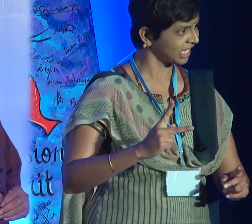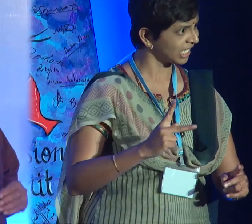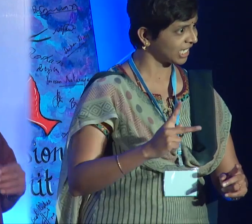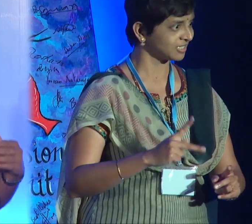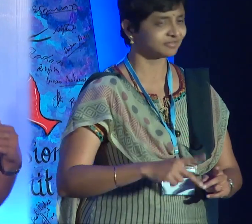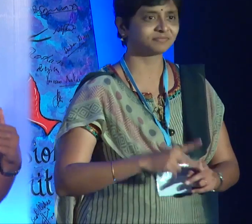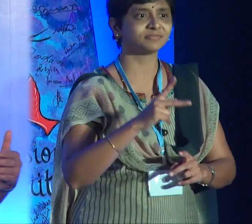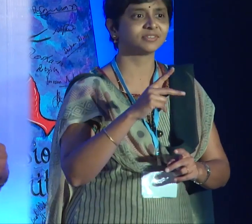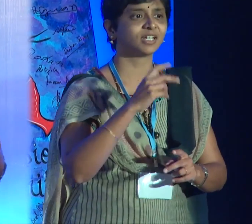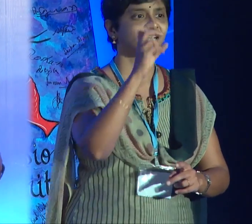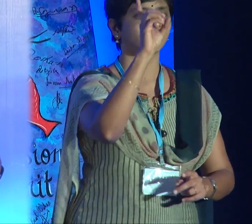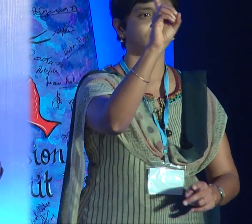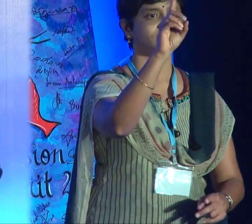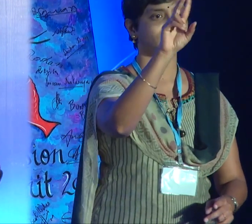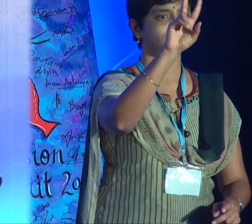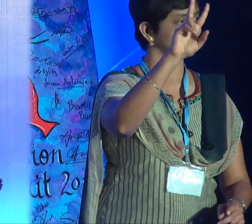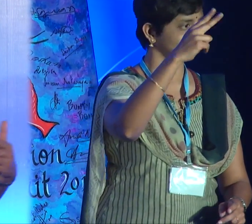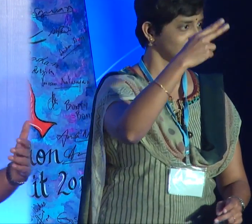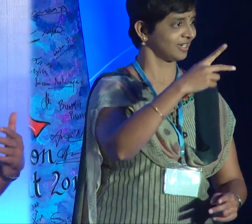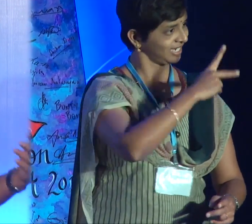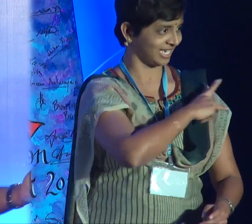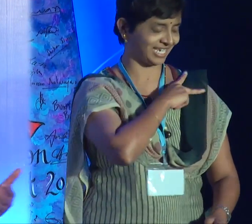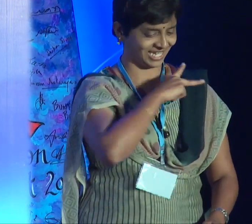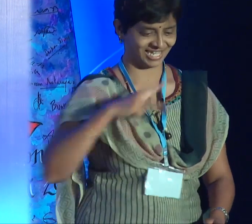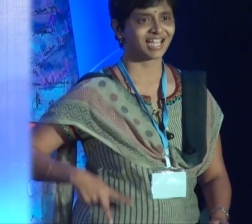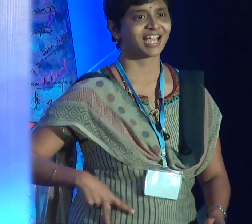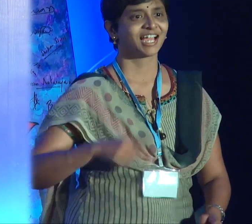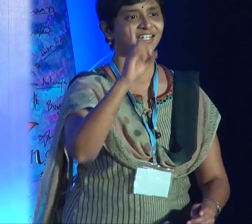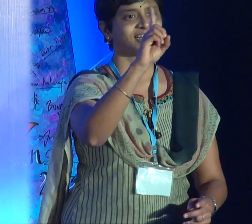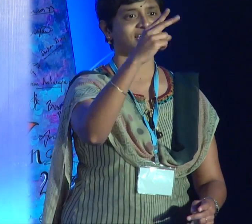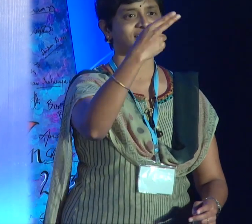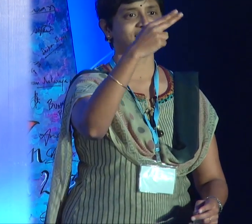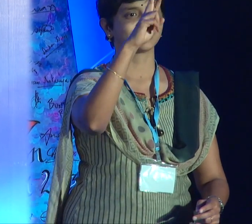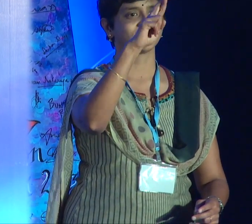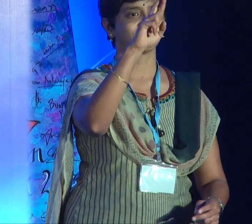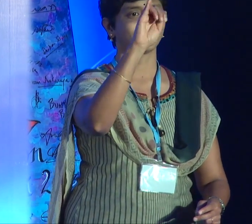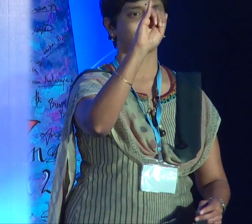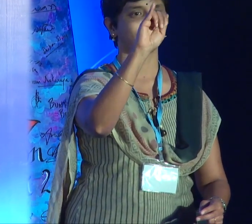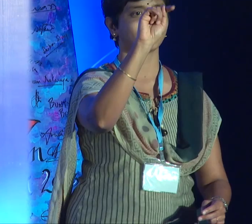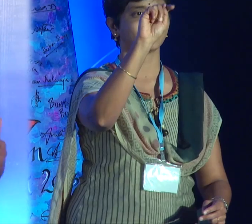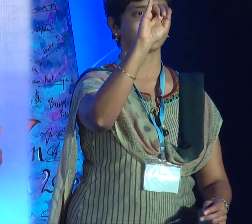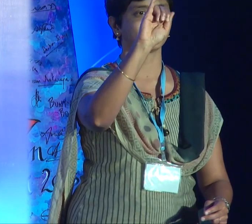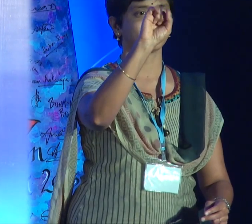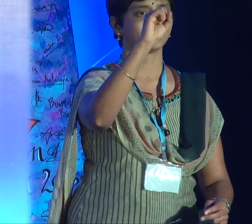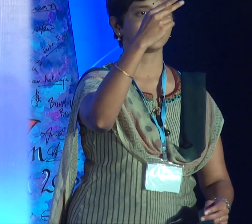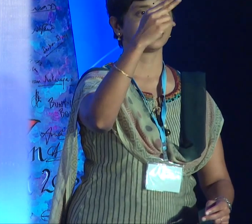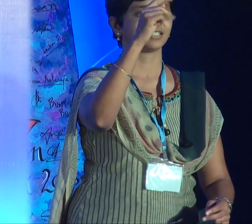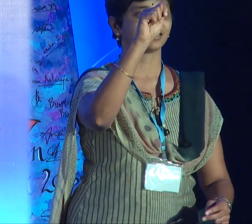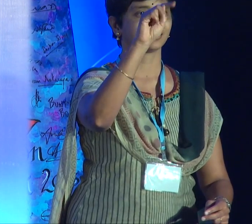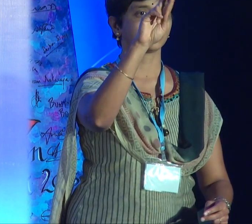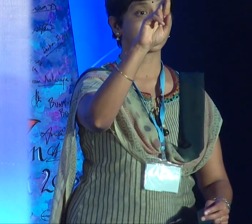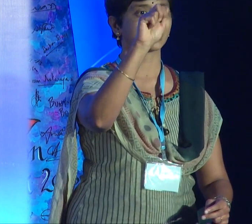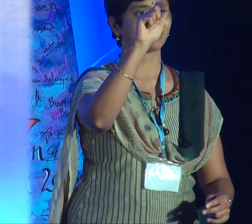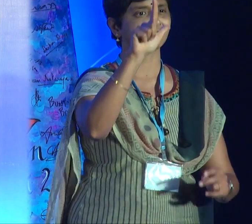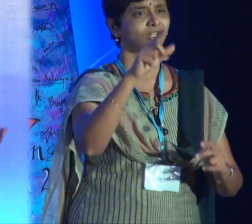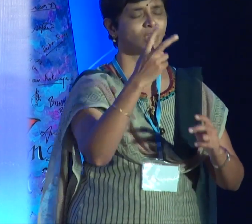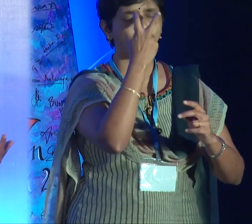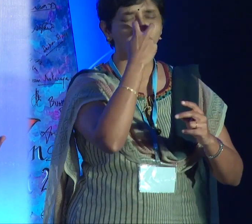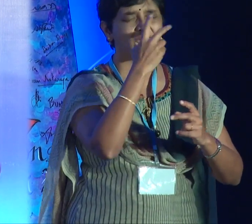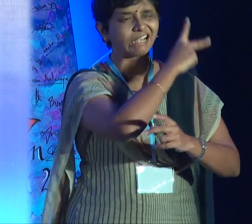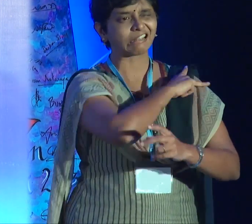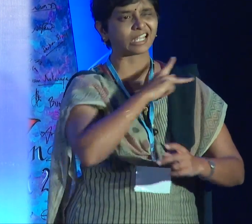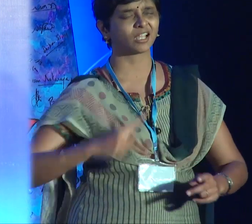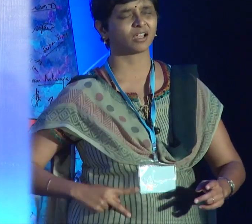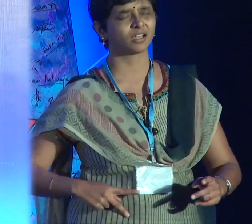You know, when you imagine Vyas writing this great epic and begins with the story of two